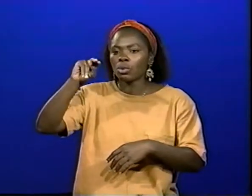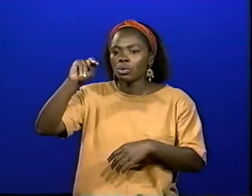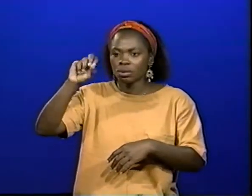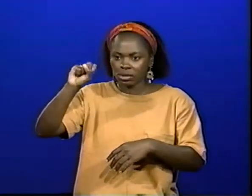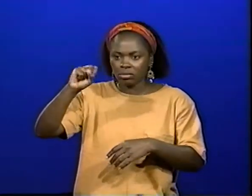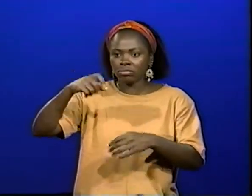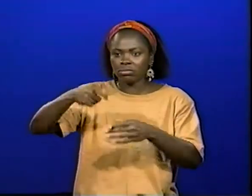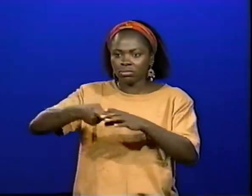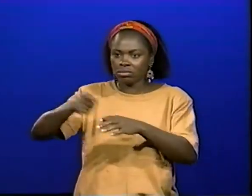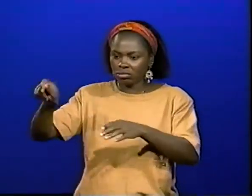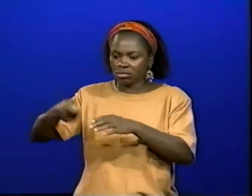Use about 3 spoonfuls.